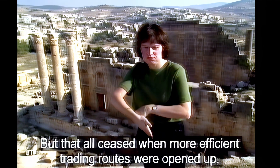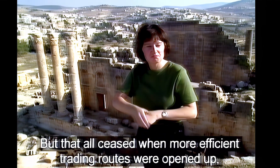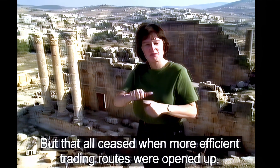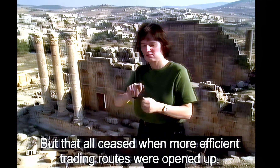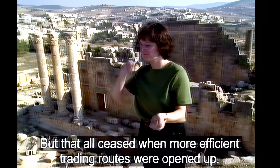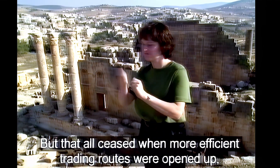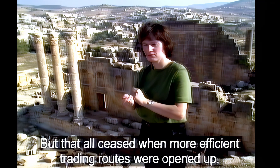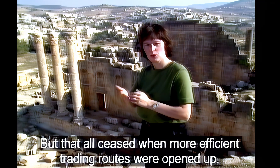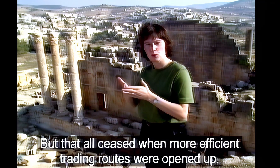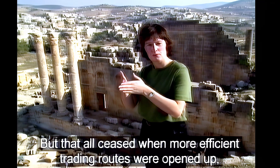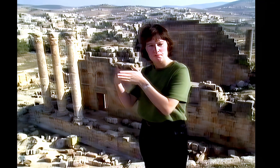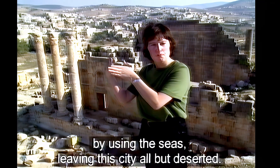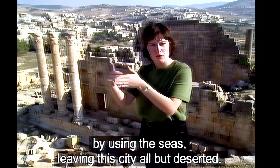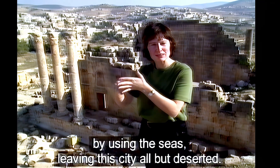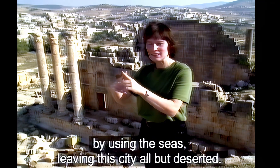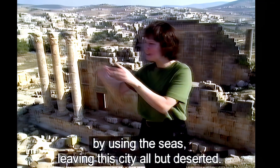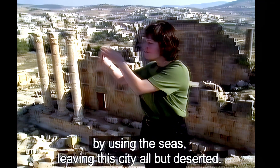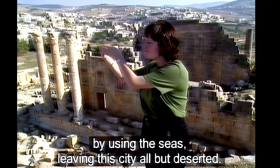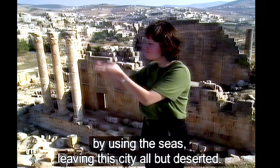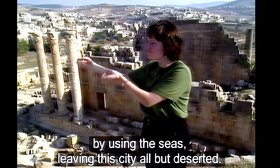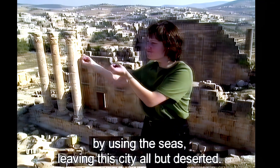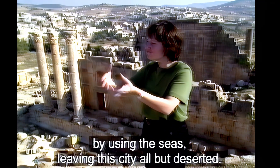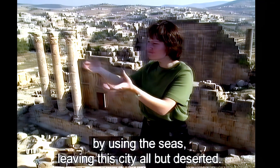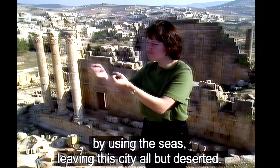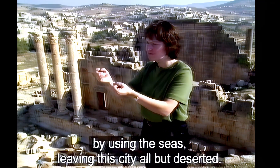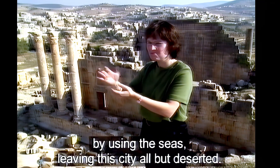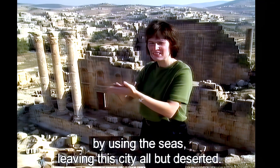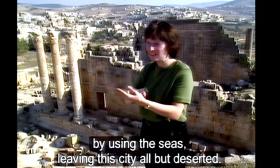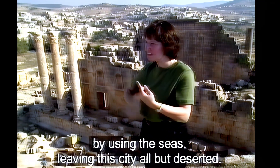by using the seas, leaving this city all but deserted.